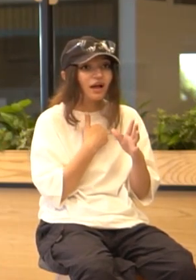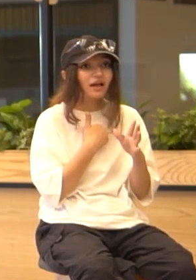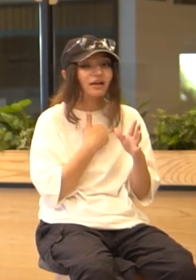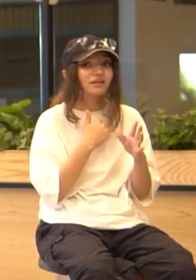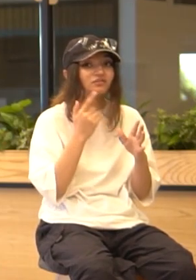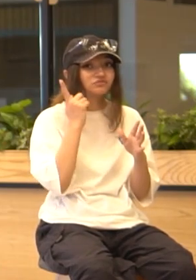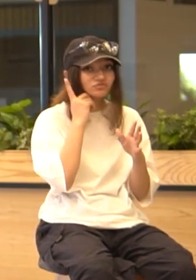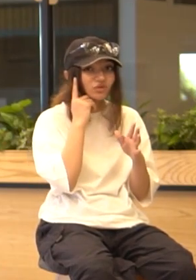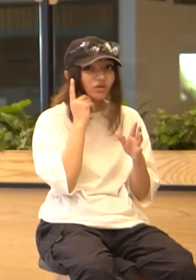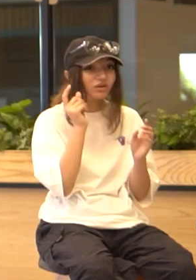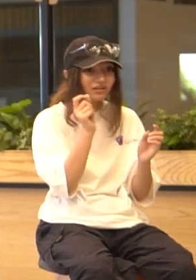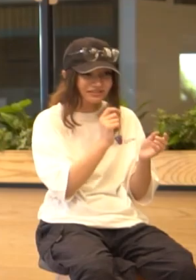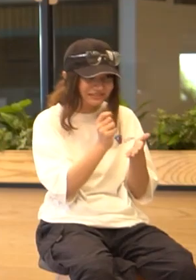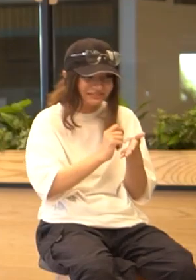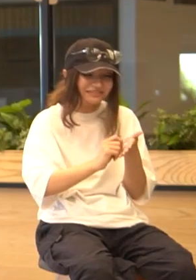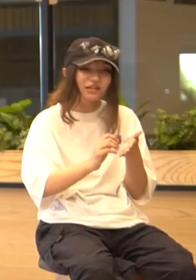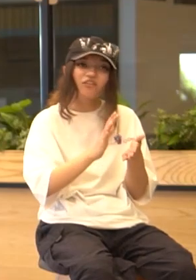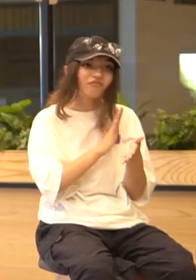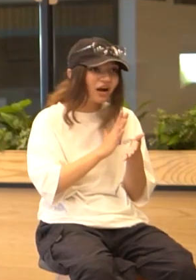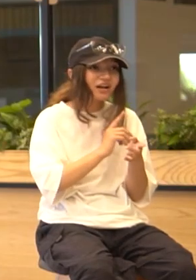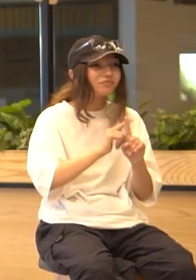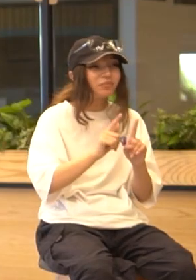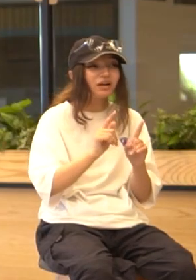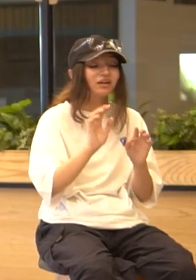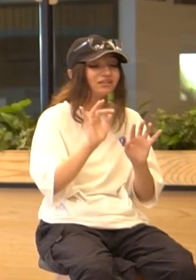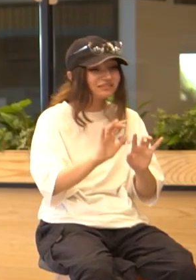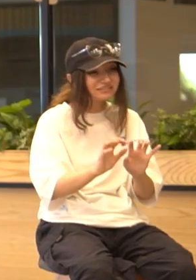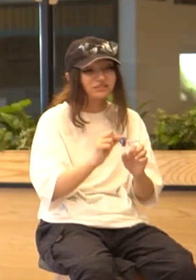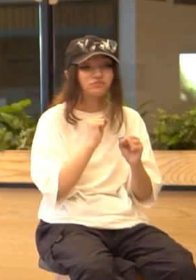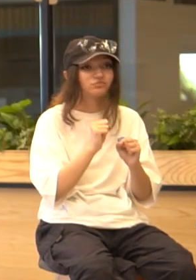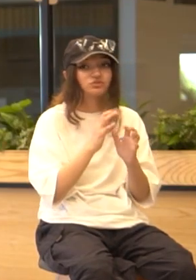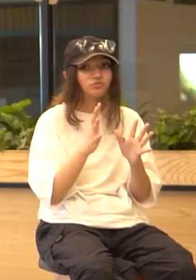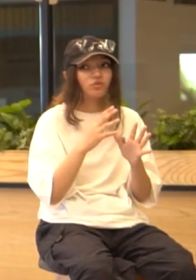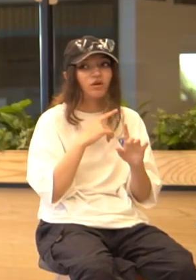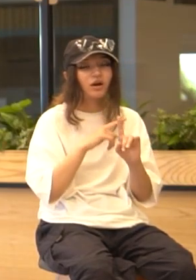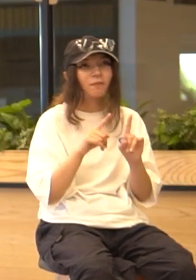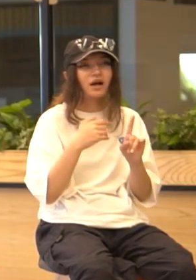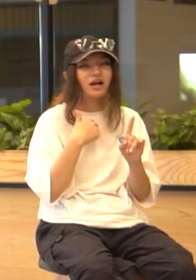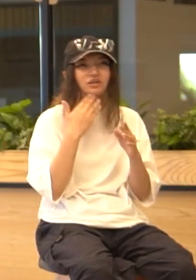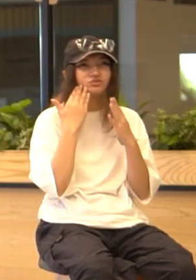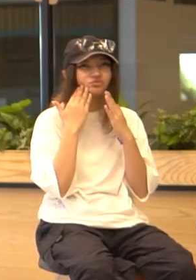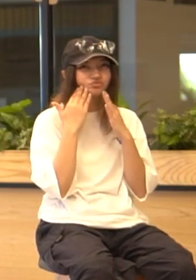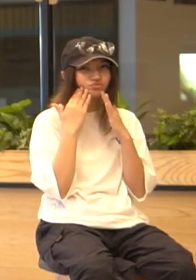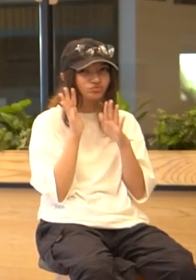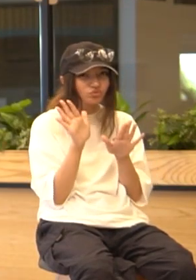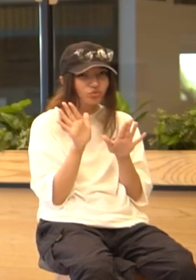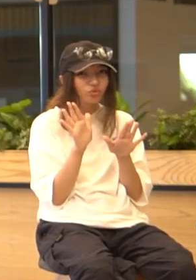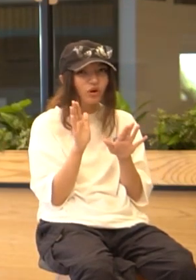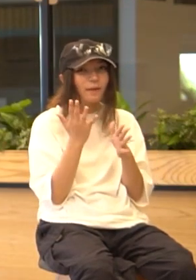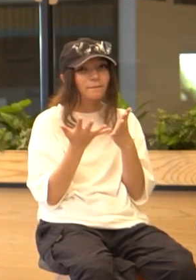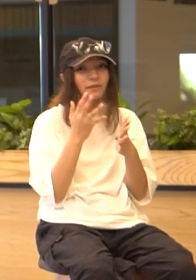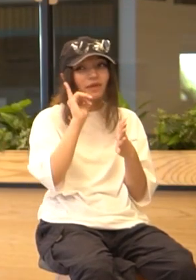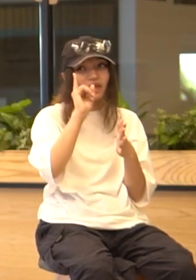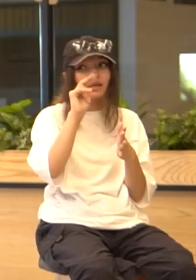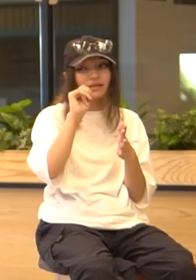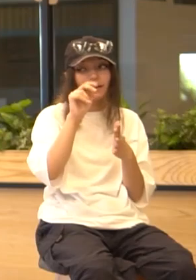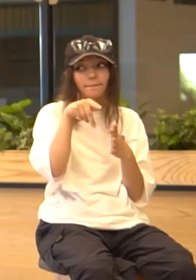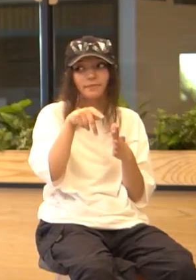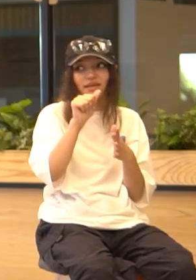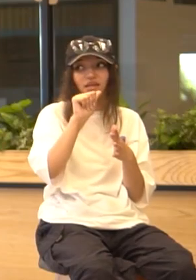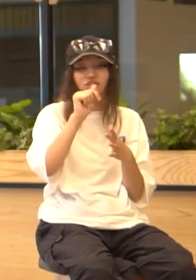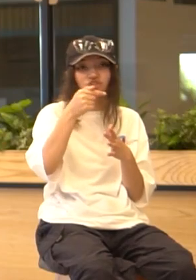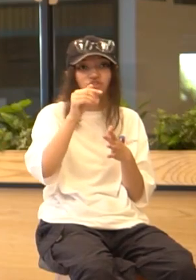out. I'm not sure if, I'm not really familiar with any such software. I know about InPage that exists, but